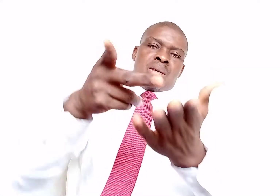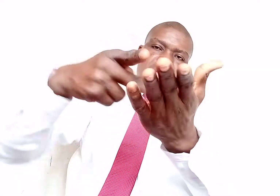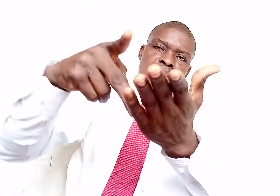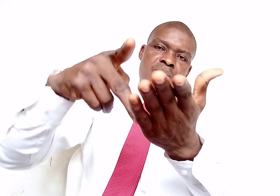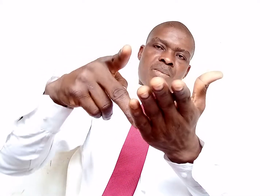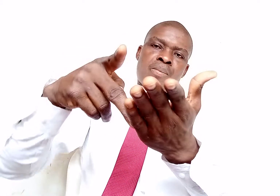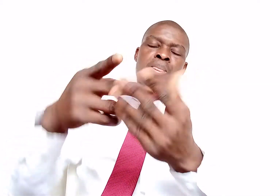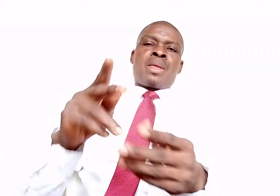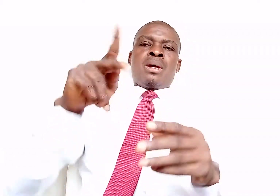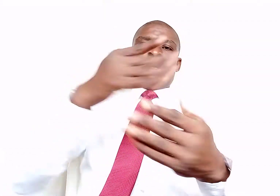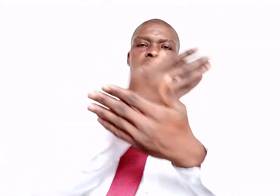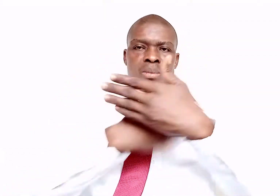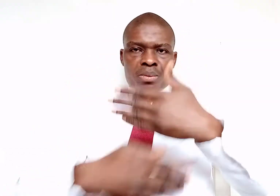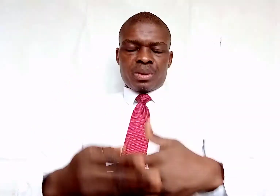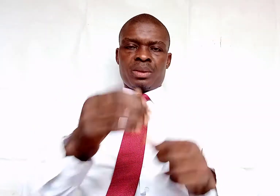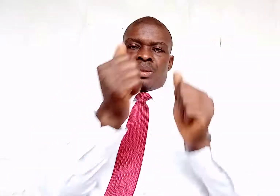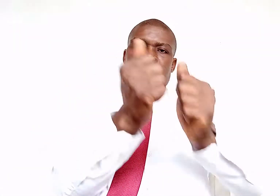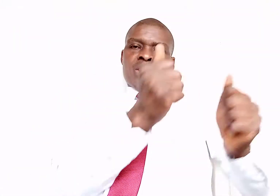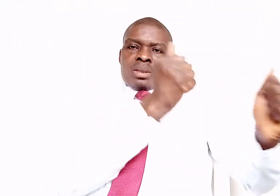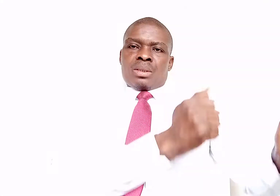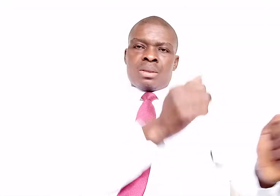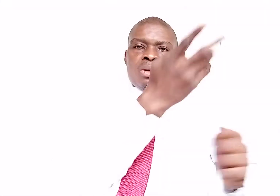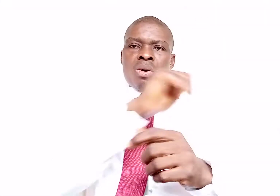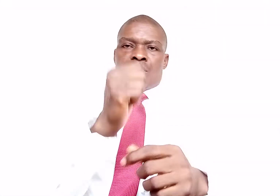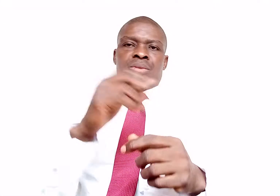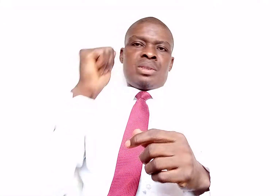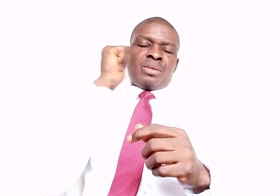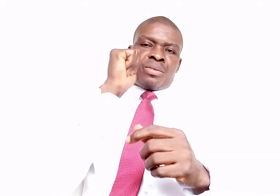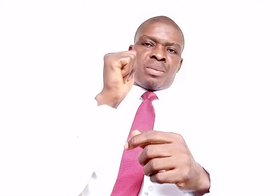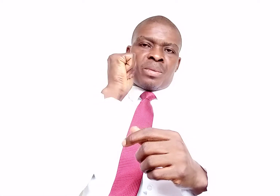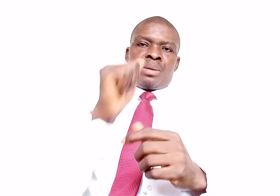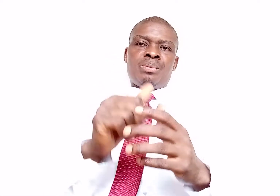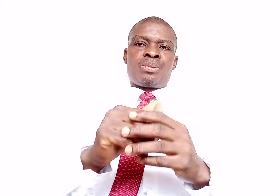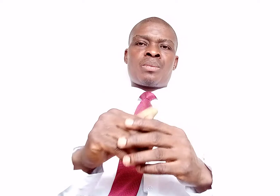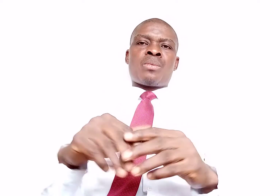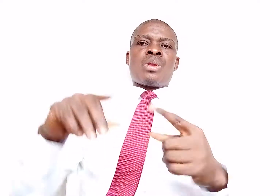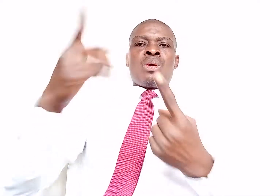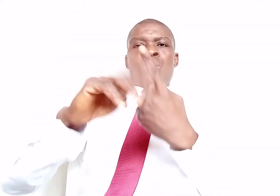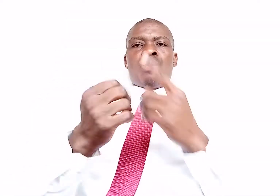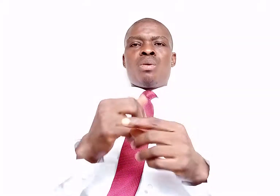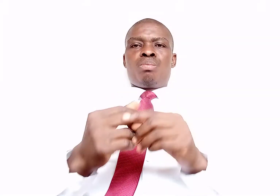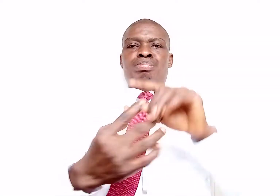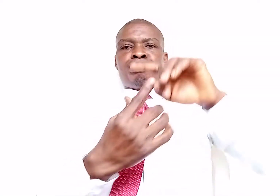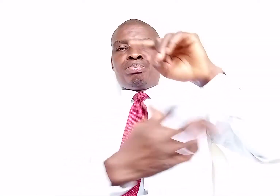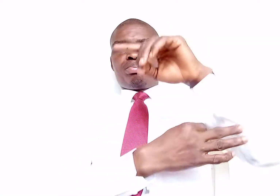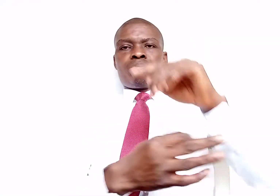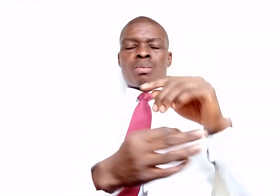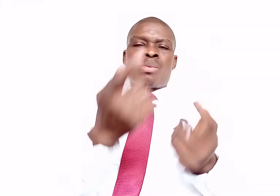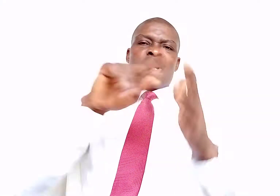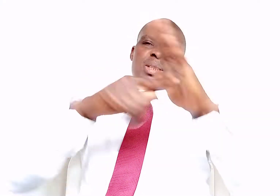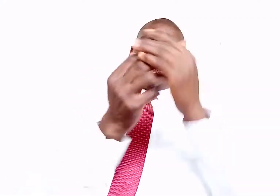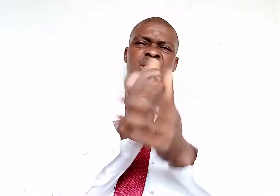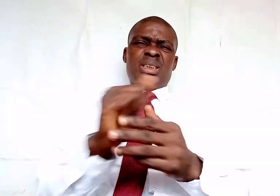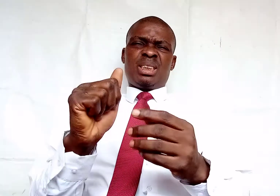external reproductive system of the female. Mons pubis. This is a soft fleshy